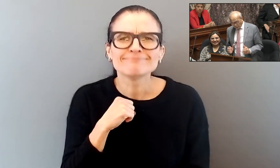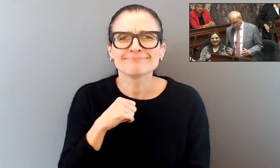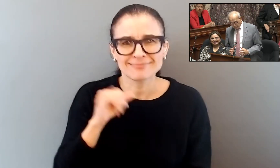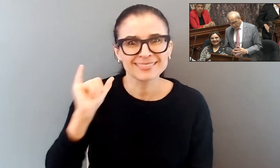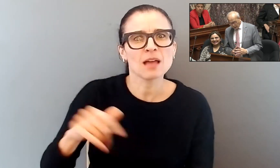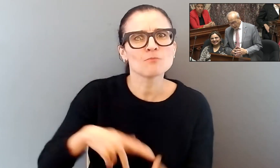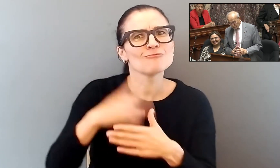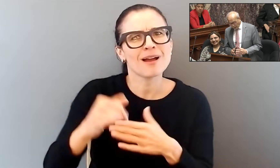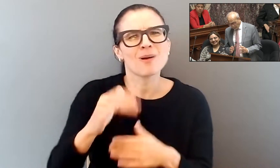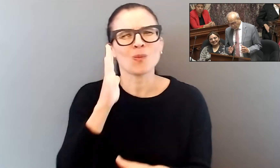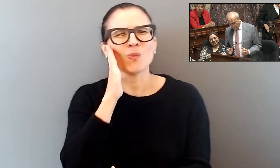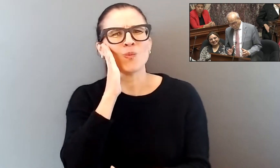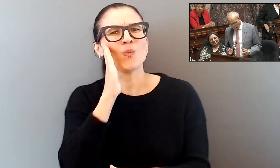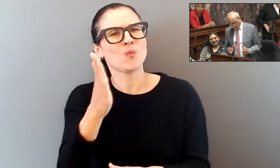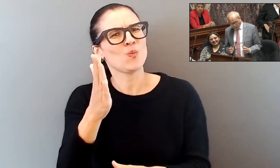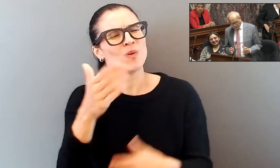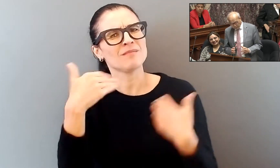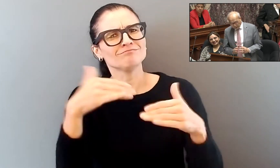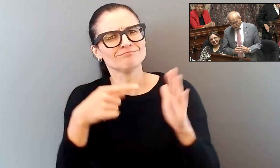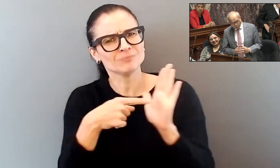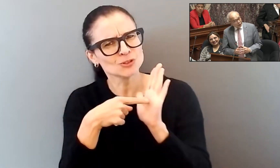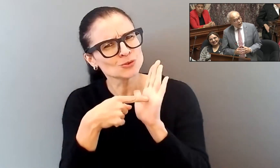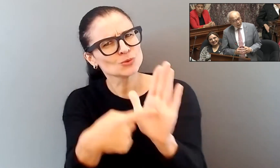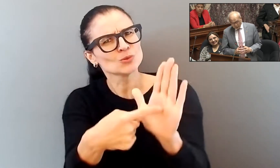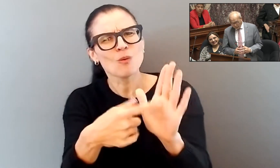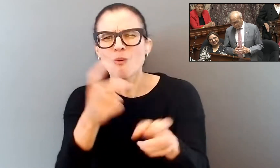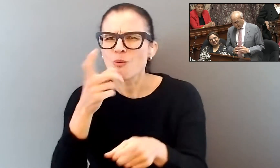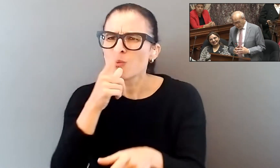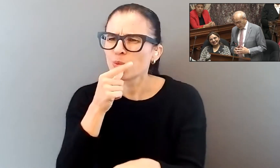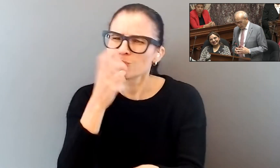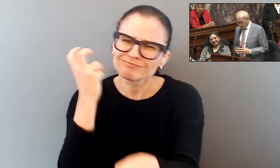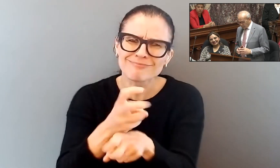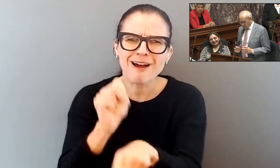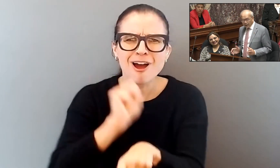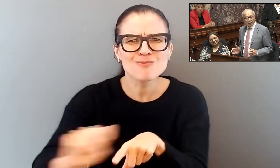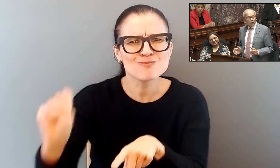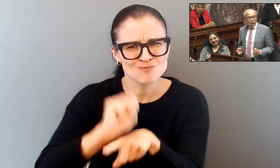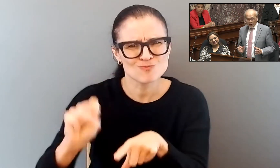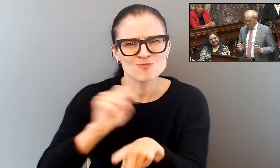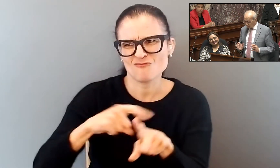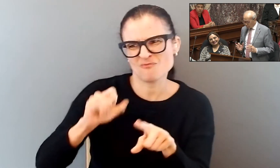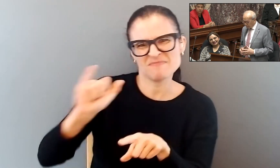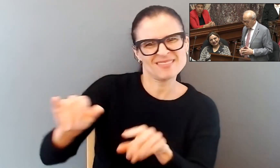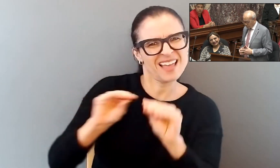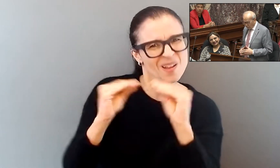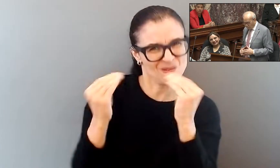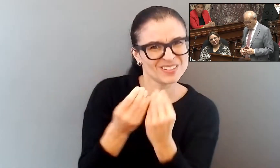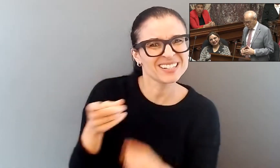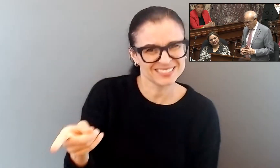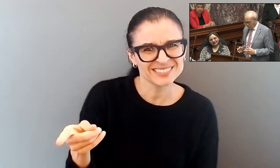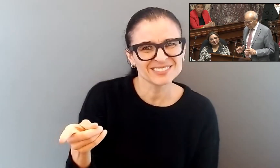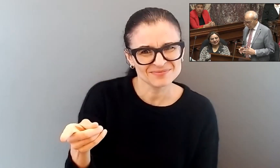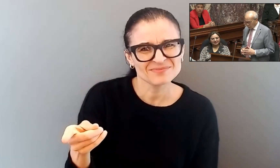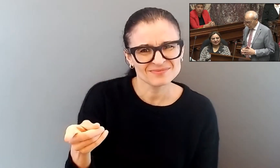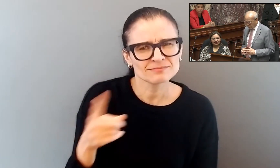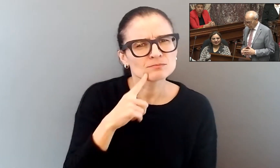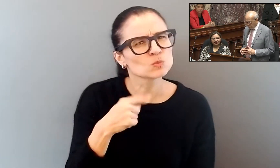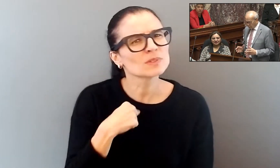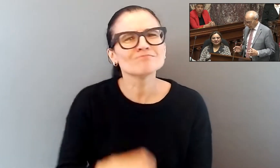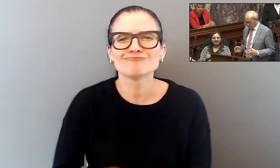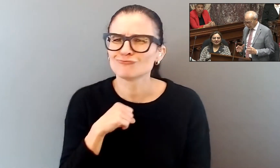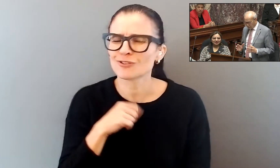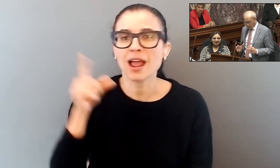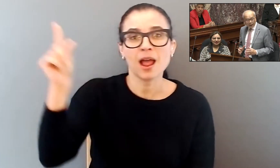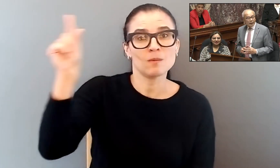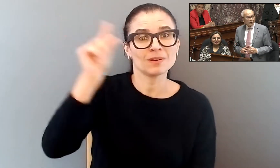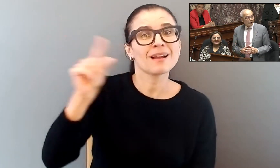And Honourable Speaker, I'm proud of the work our government is doing in taking care of our seniors who have contributed so much to make British Columbia